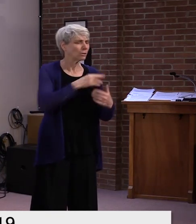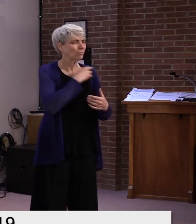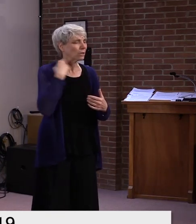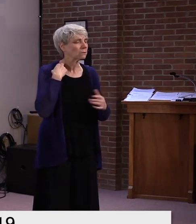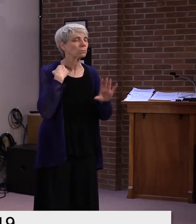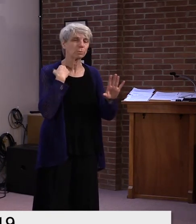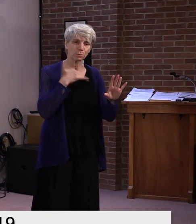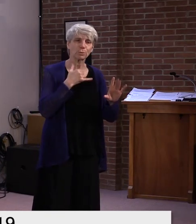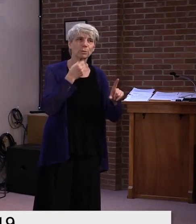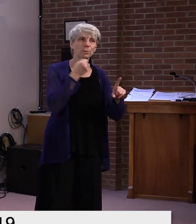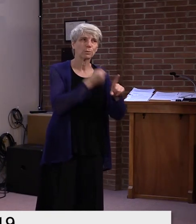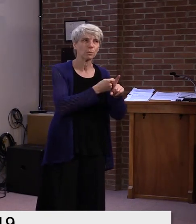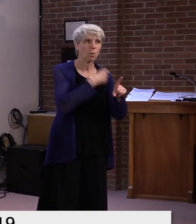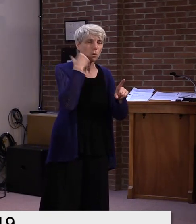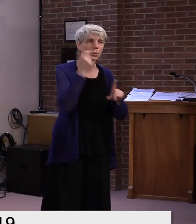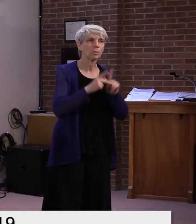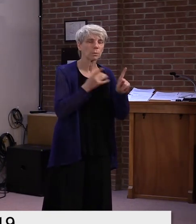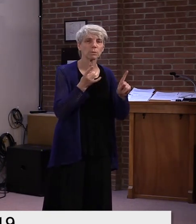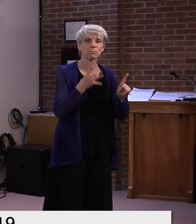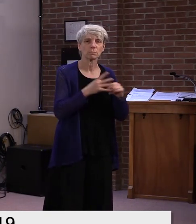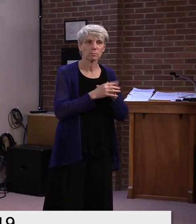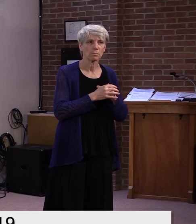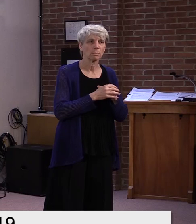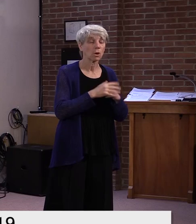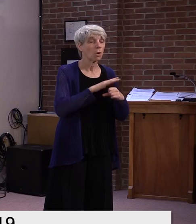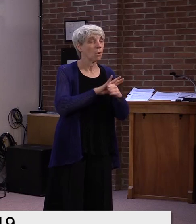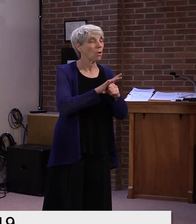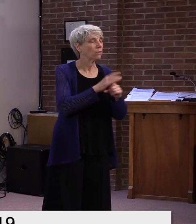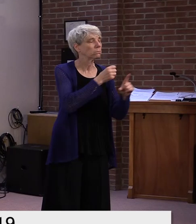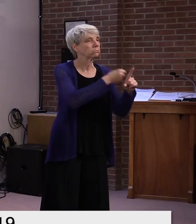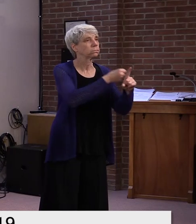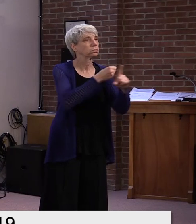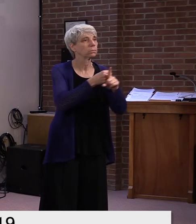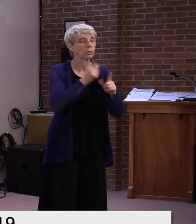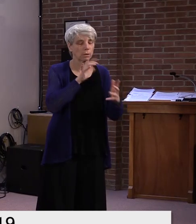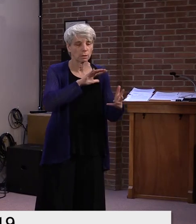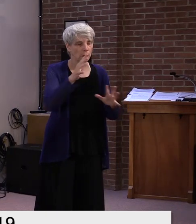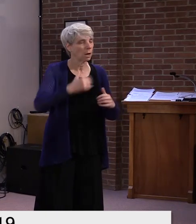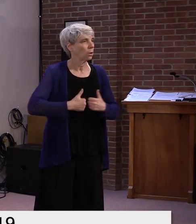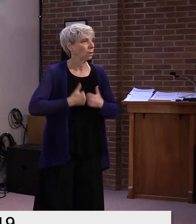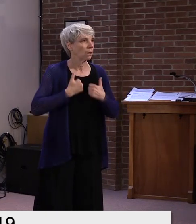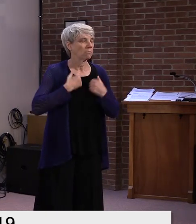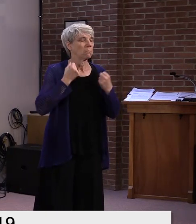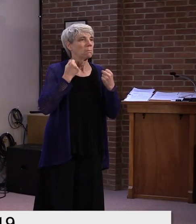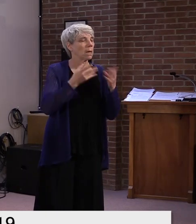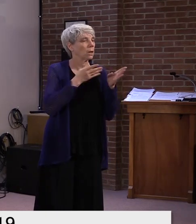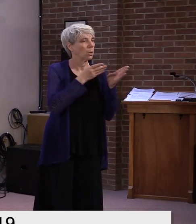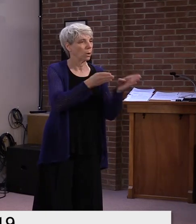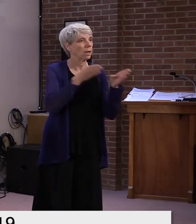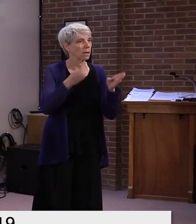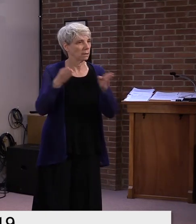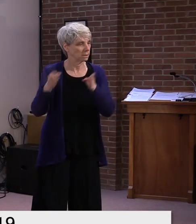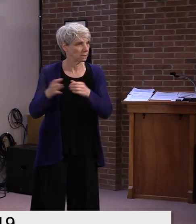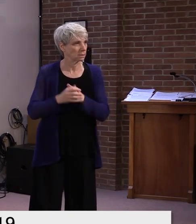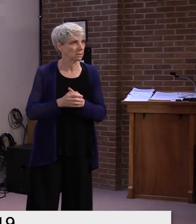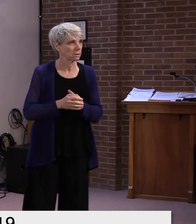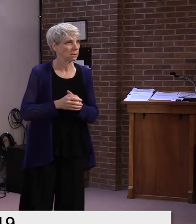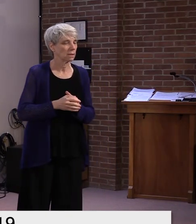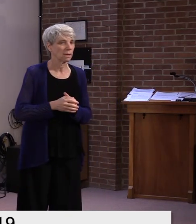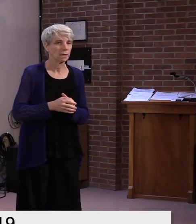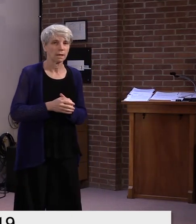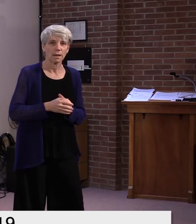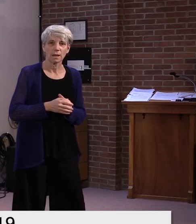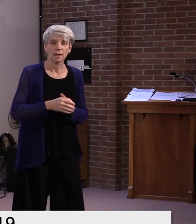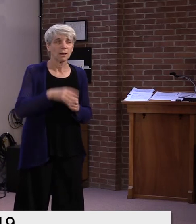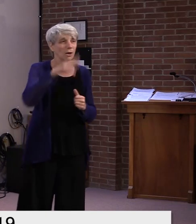has upset all aspects of our life. In those conditions, it is almost harder to see your loved ones and